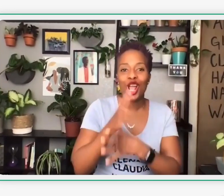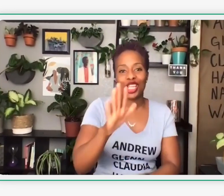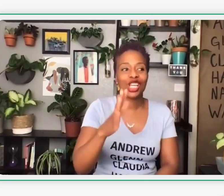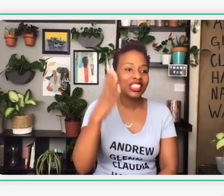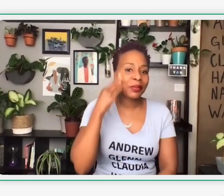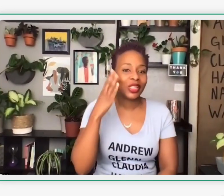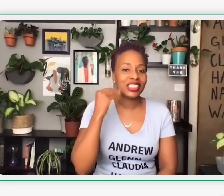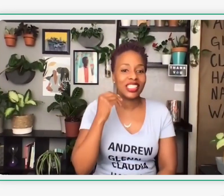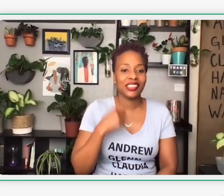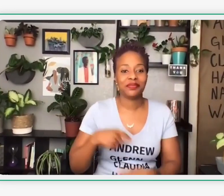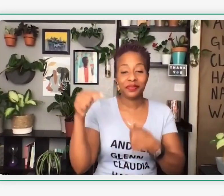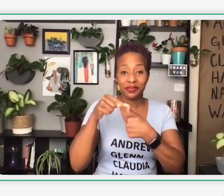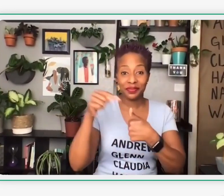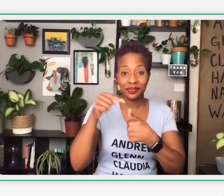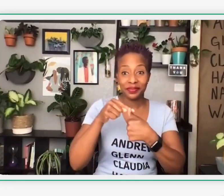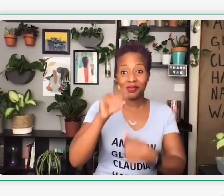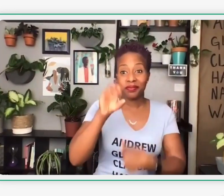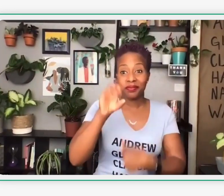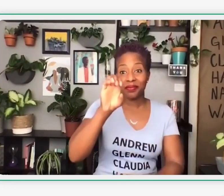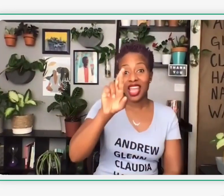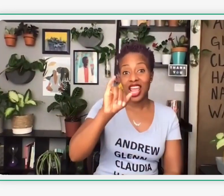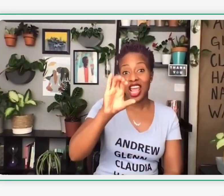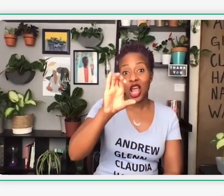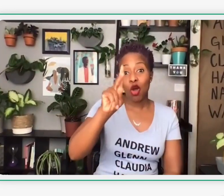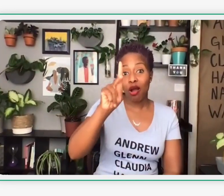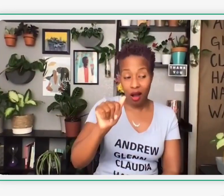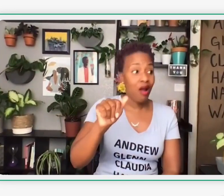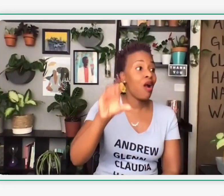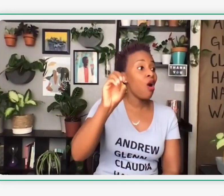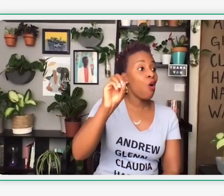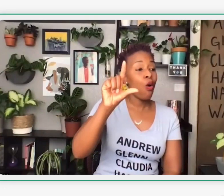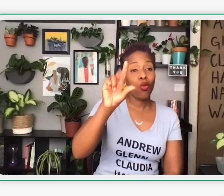And we have 3 panelists. We have Erica